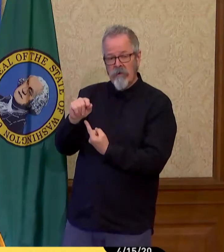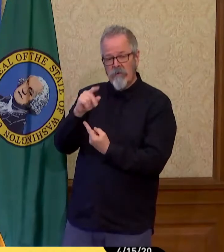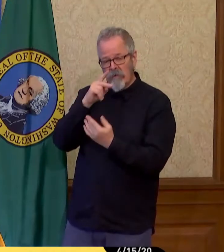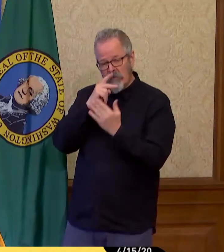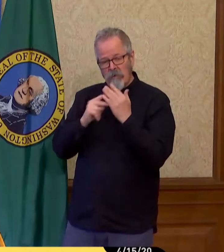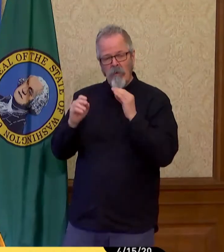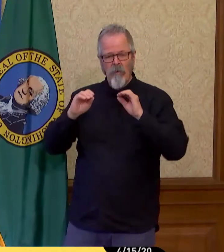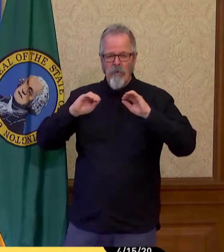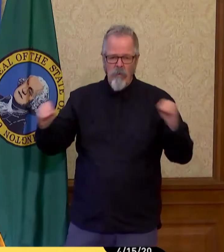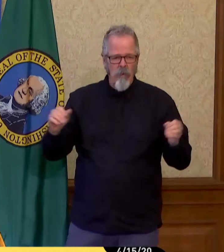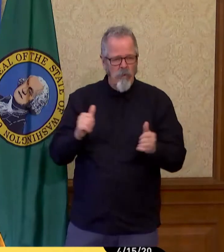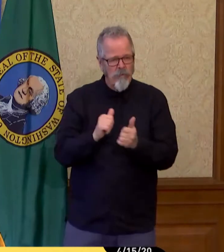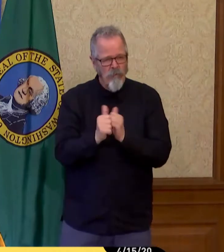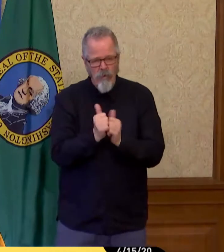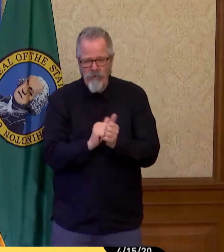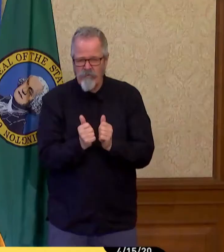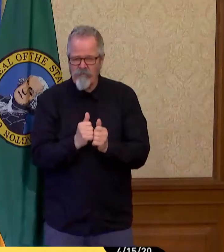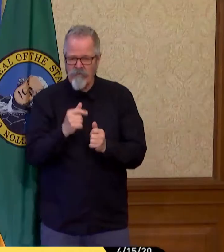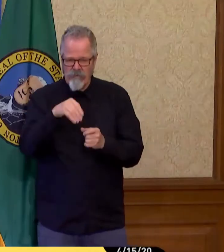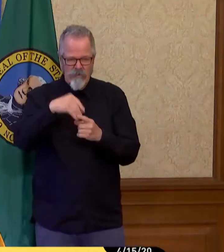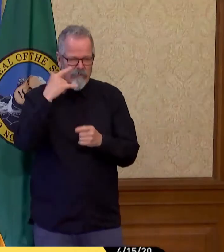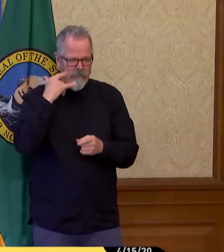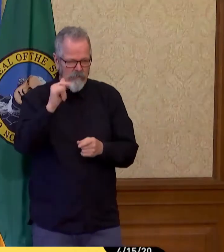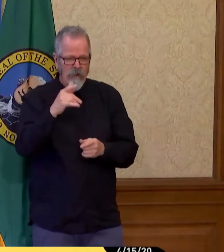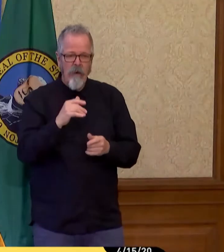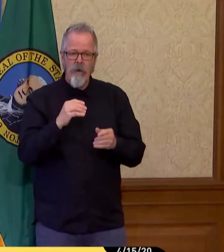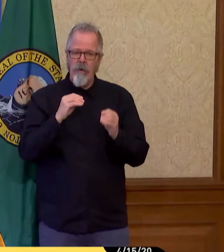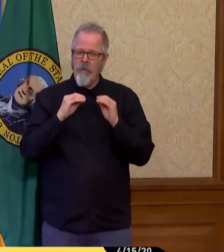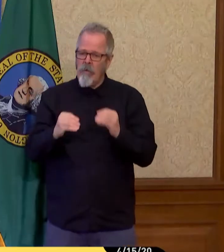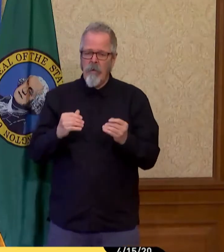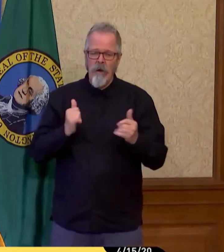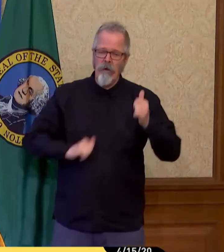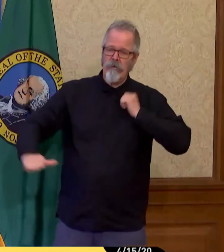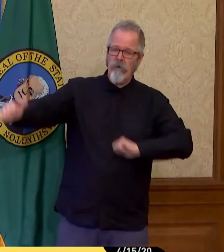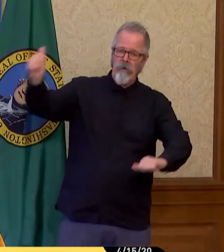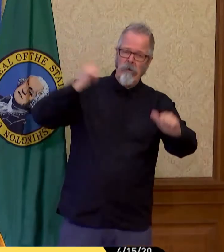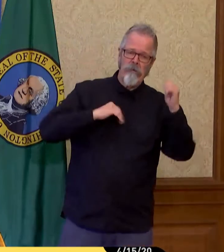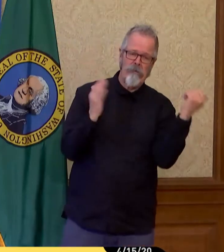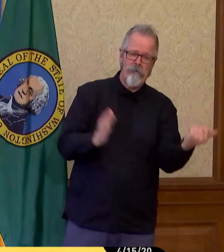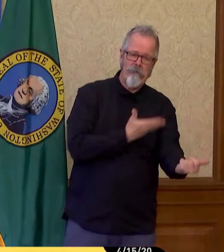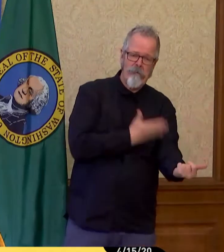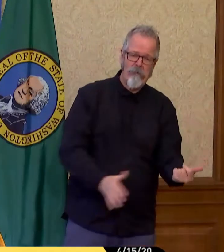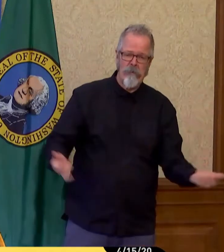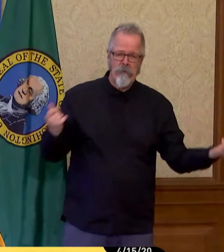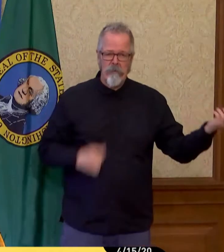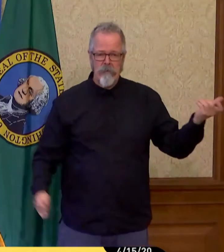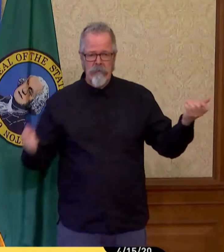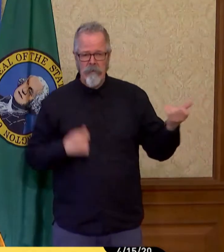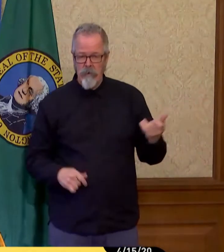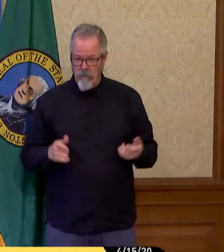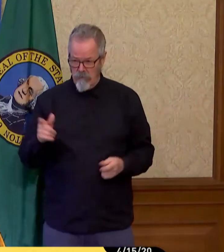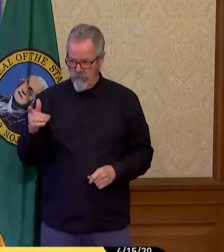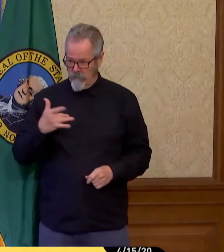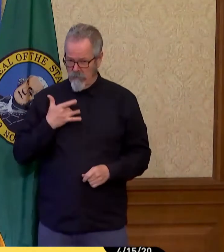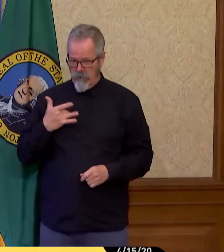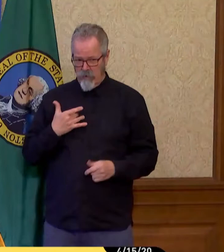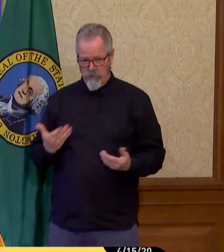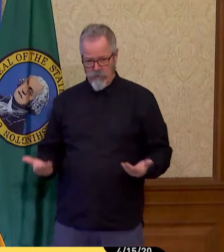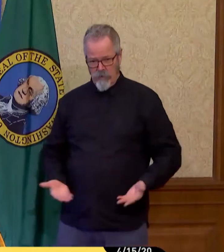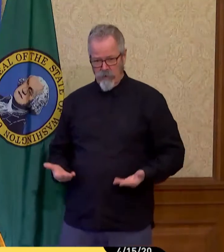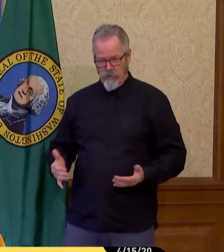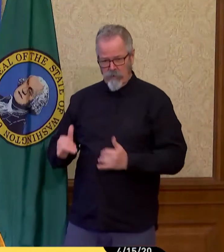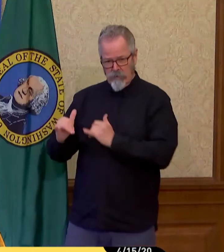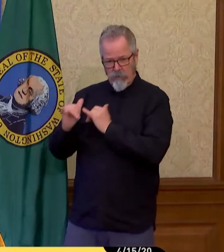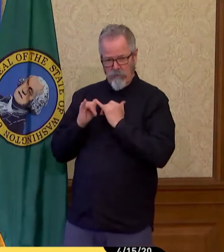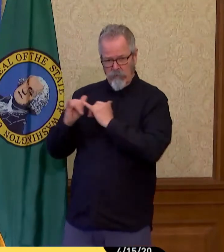see any way that we could return to those sorts of events in 2020? And if not, how do you expect the public